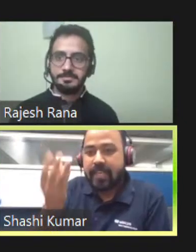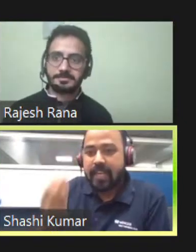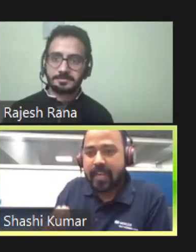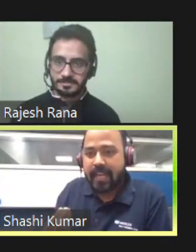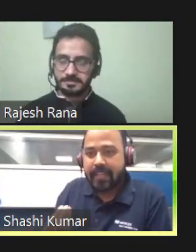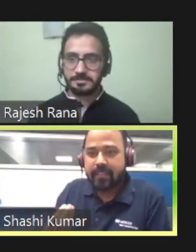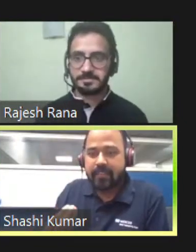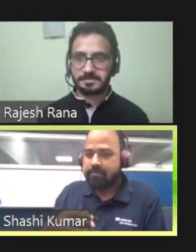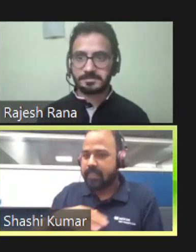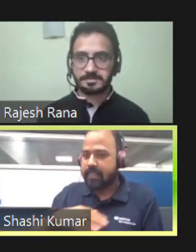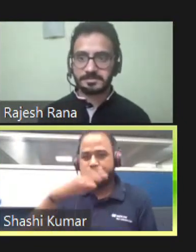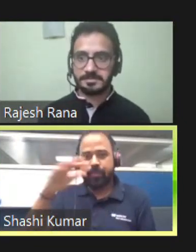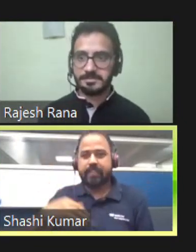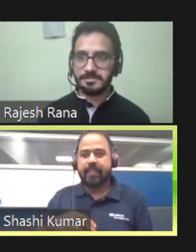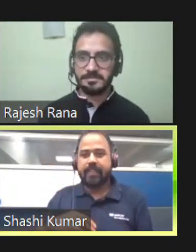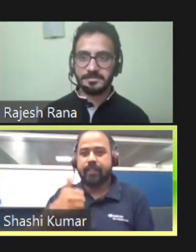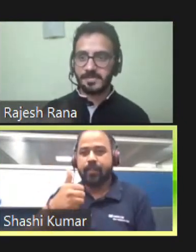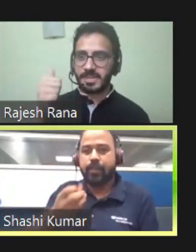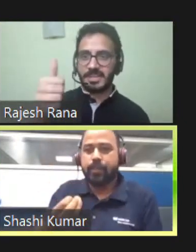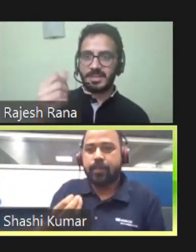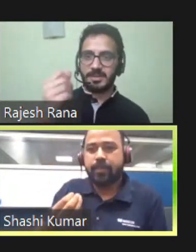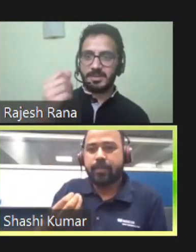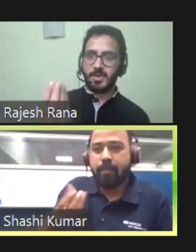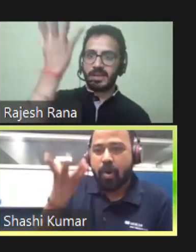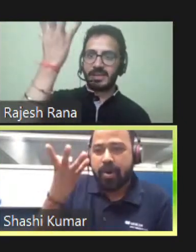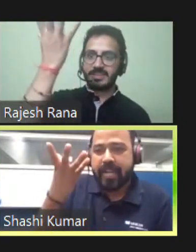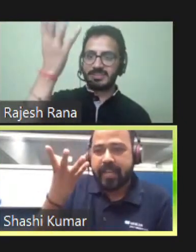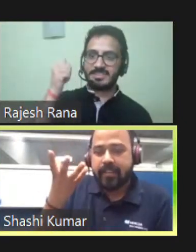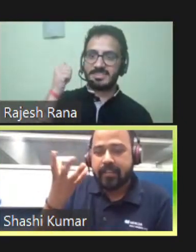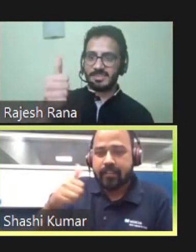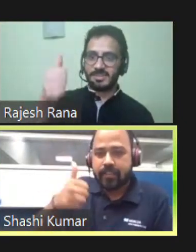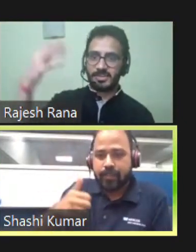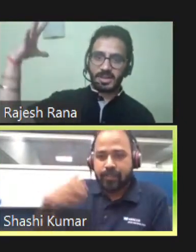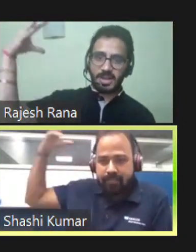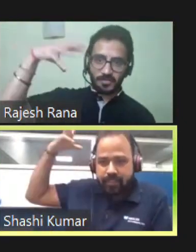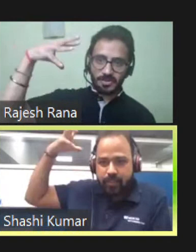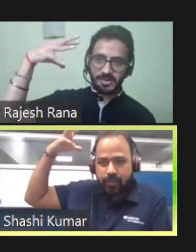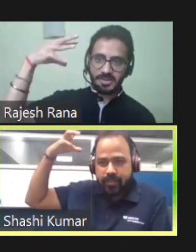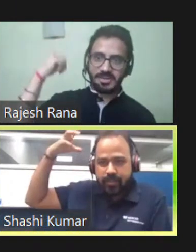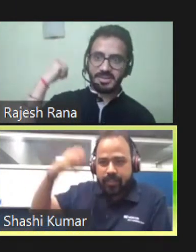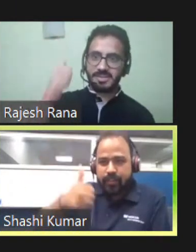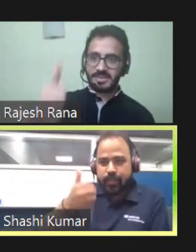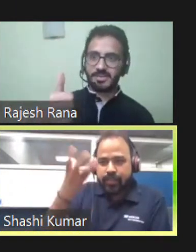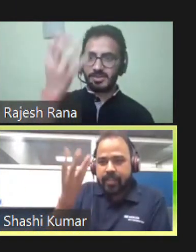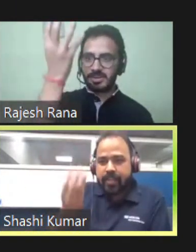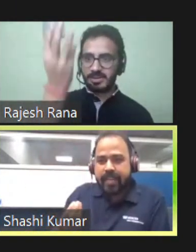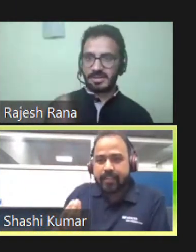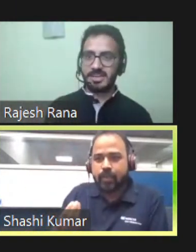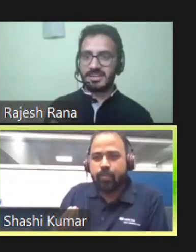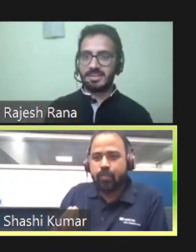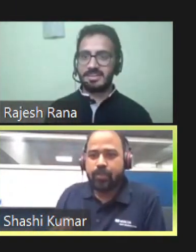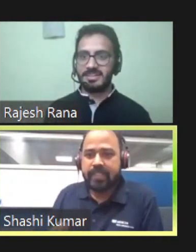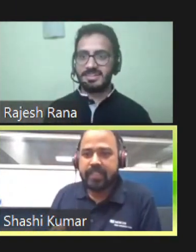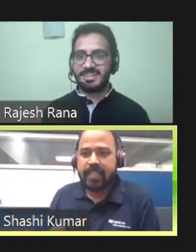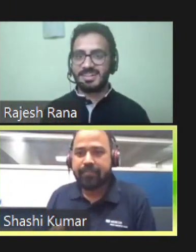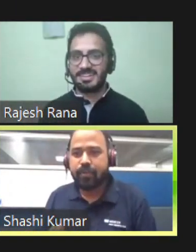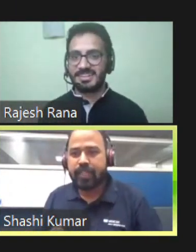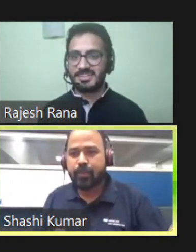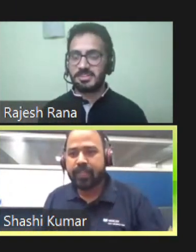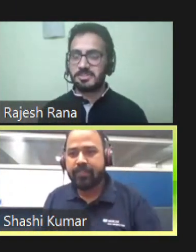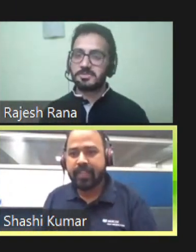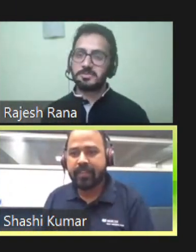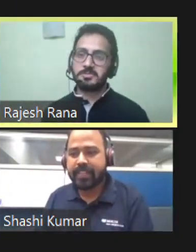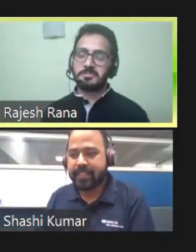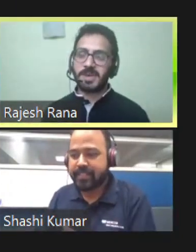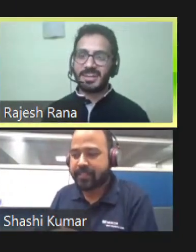Right? So good night. Let's do it again. Good morning, good afternoon, good night. So what do we say for